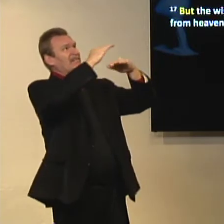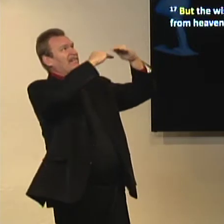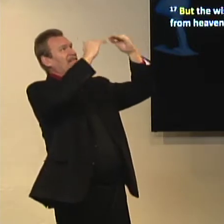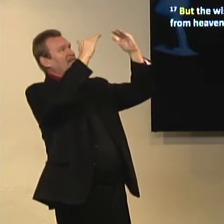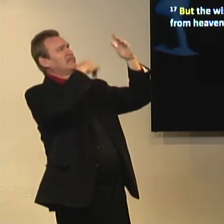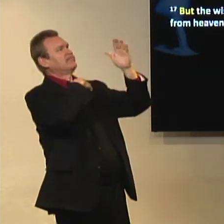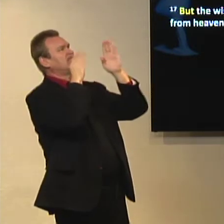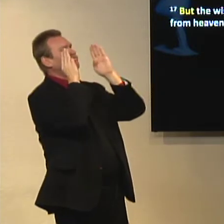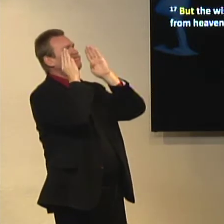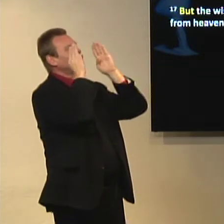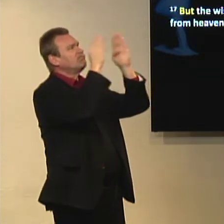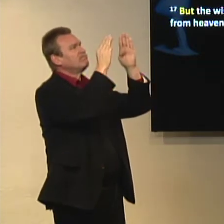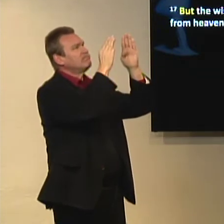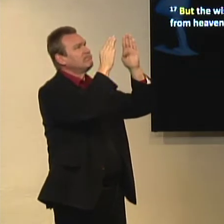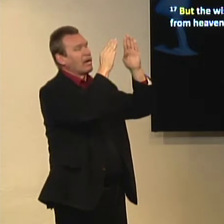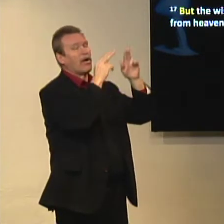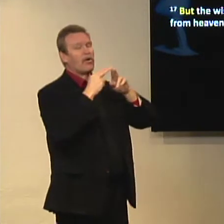No, turn to God and look to Him.